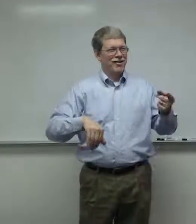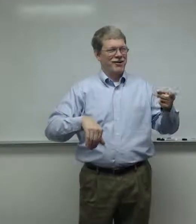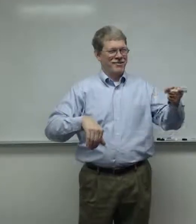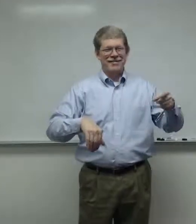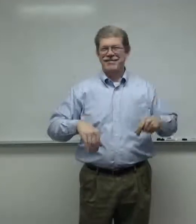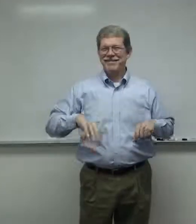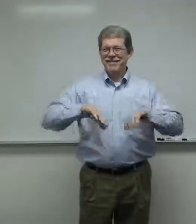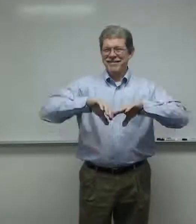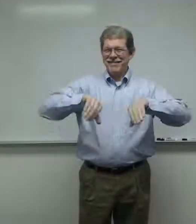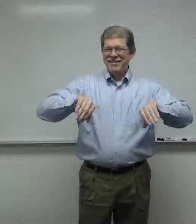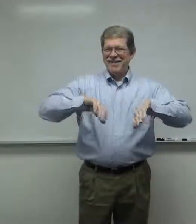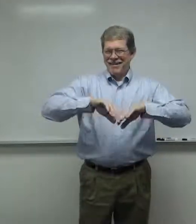Dog paddle. Dog.